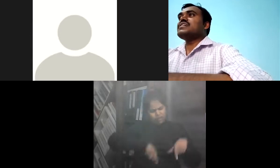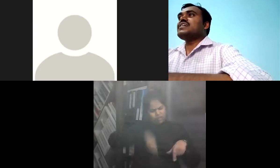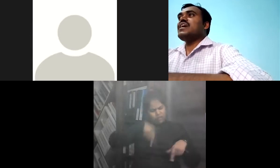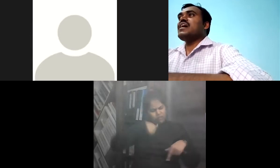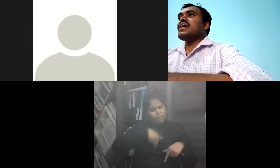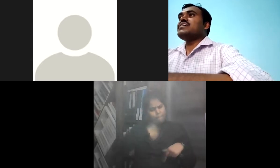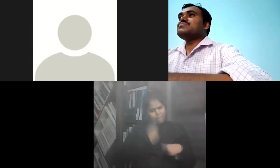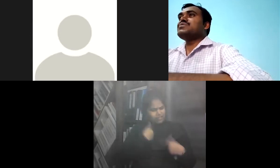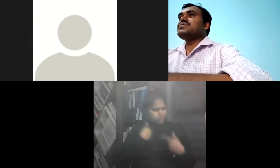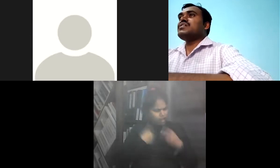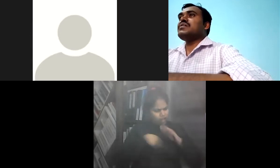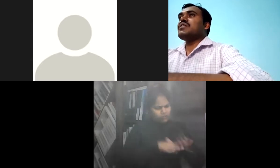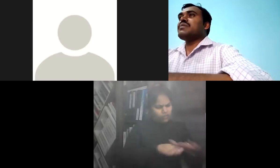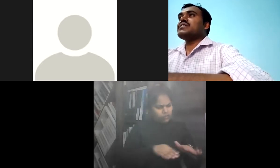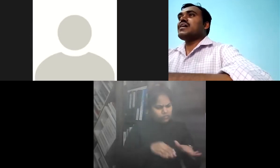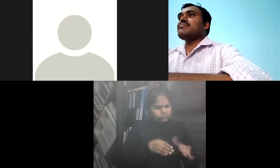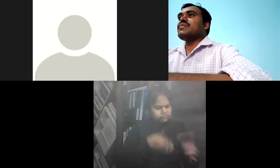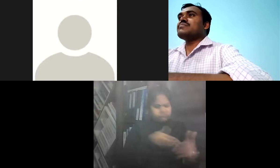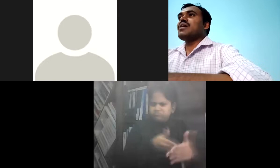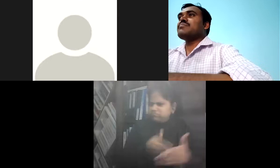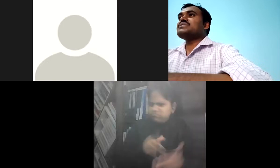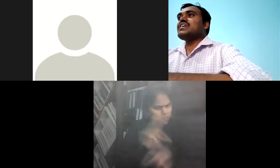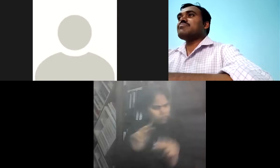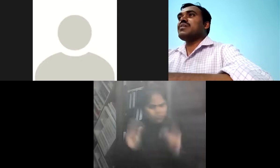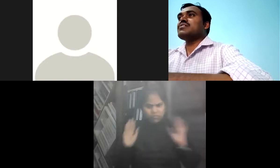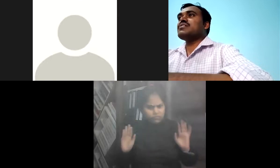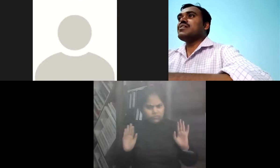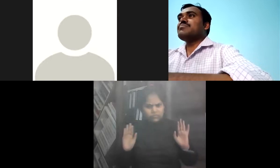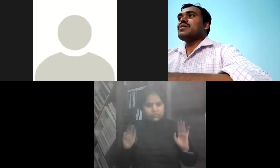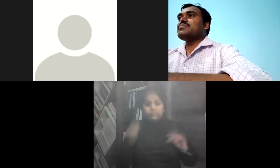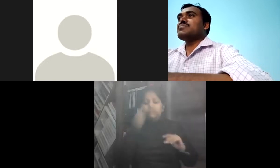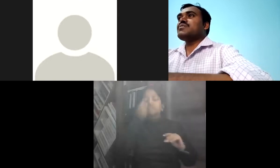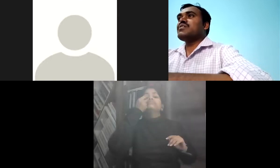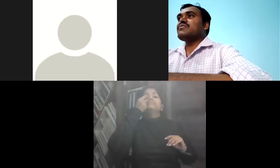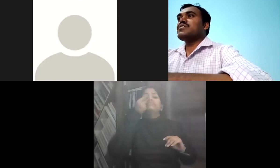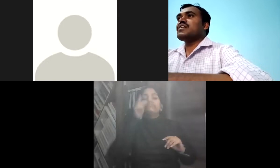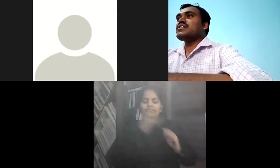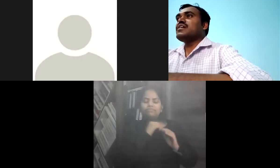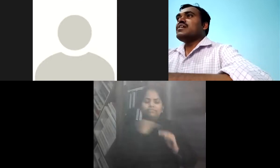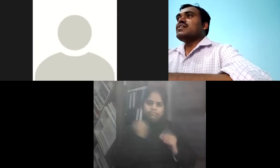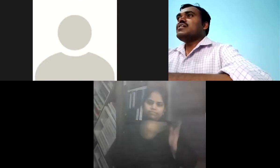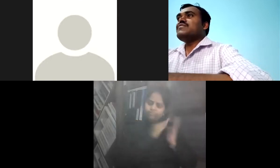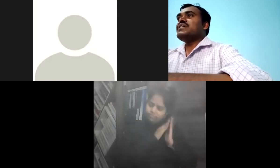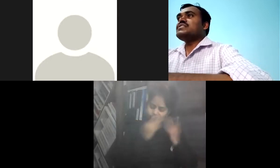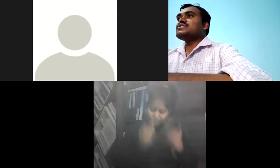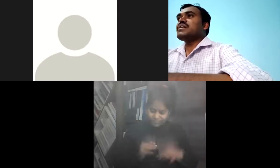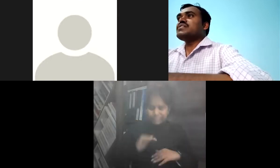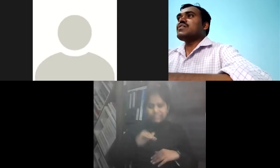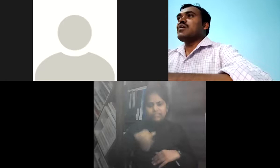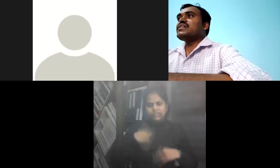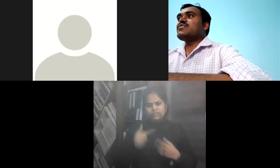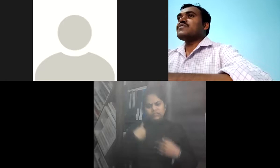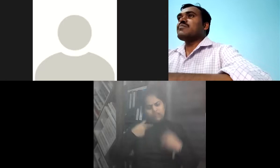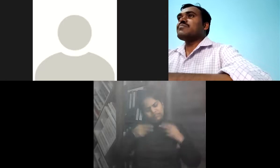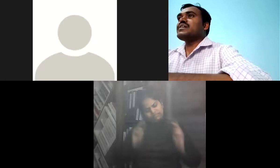her gray-eyed beauty on my drum at Mama's deathbed, page number 149. He feels his mother